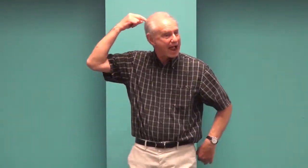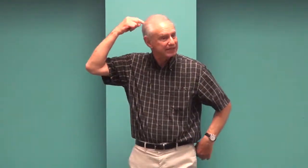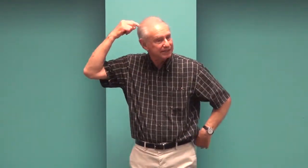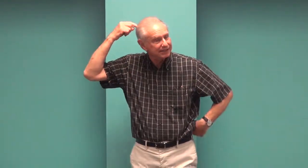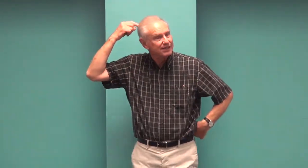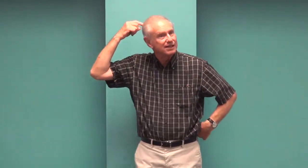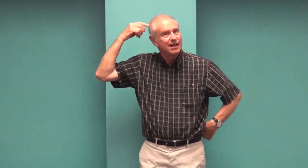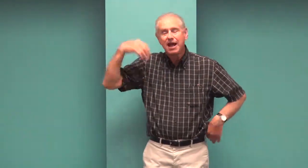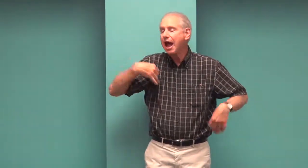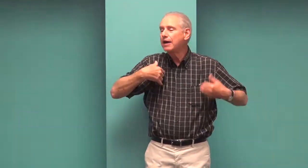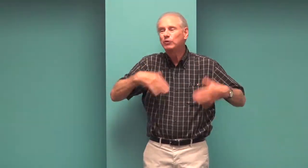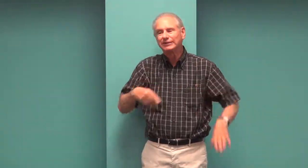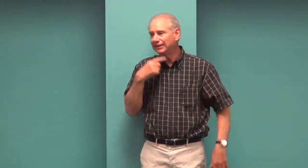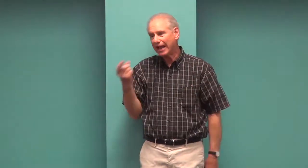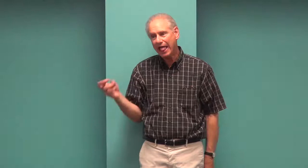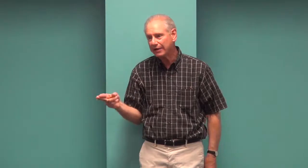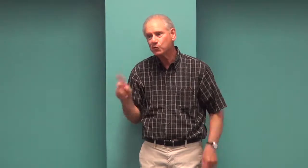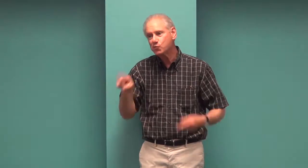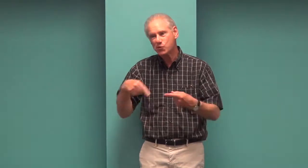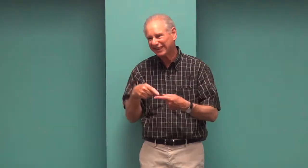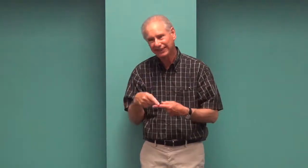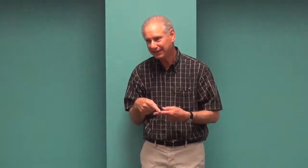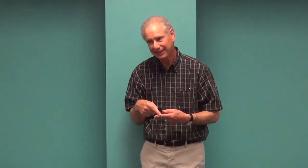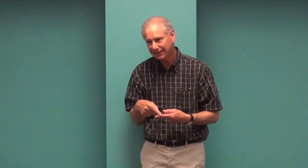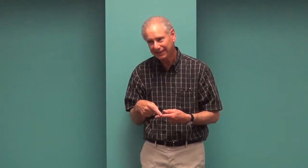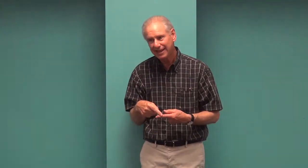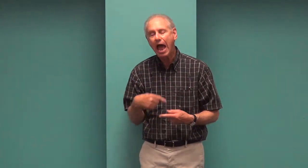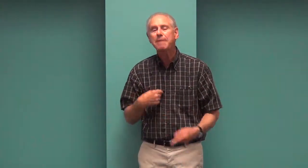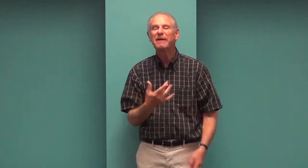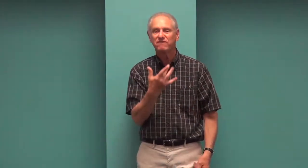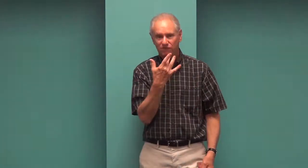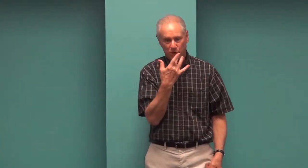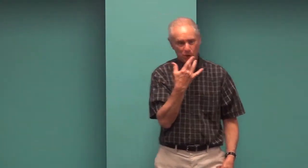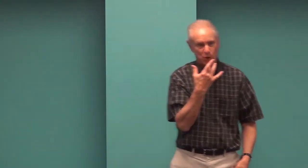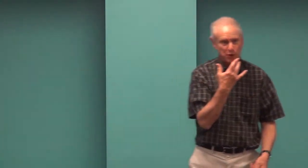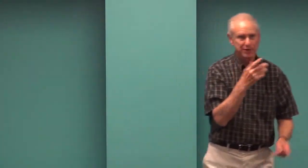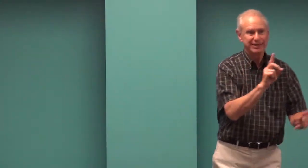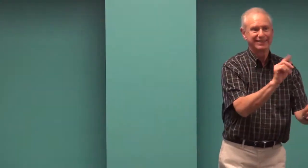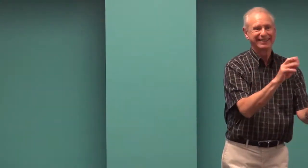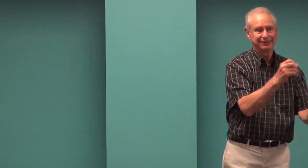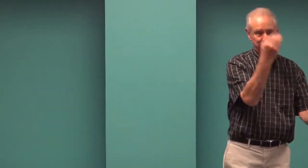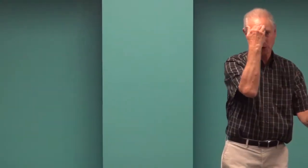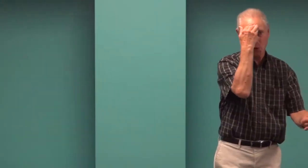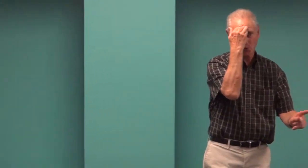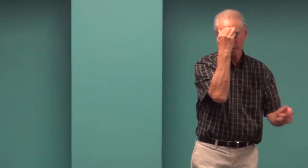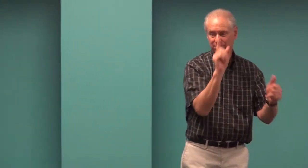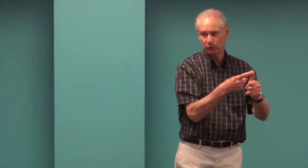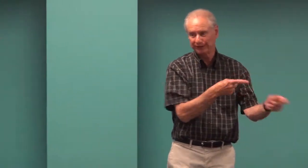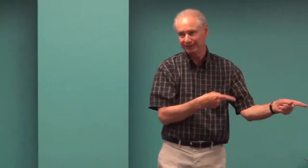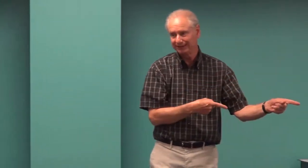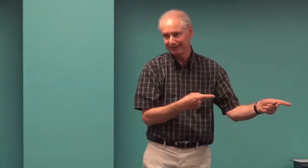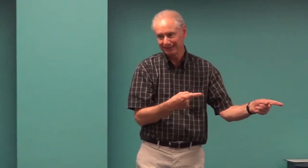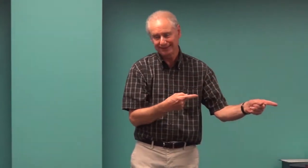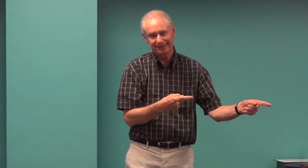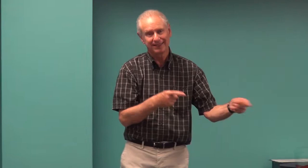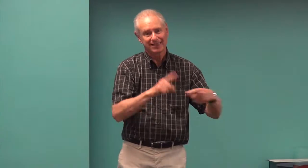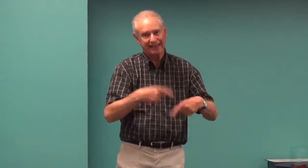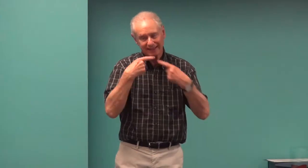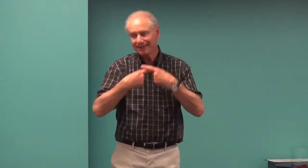In the back of my mind, I was thinking, I didn't want to tell them exactly when. I prefer for Denise to know